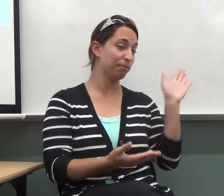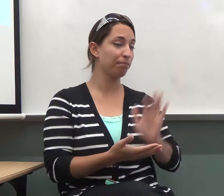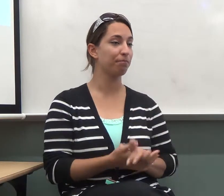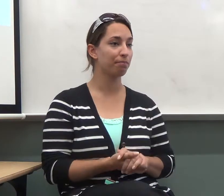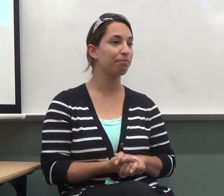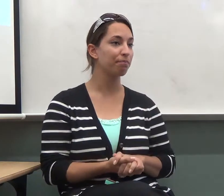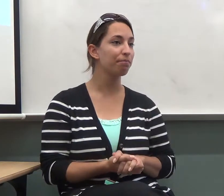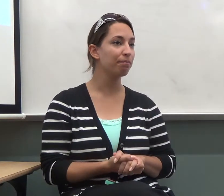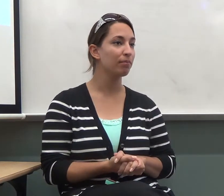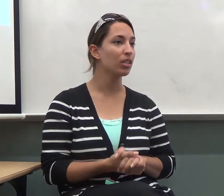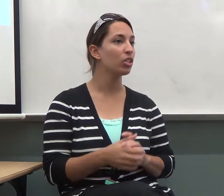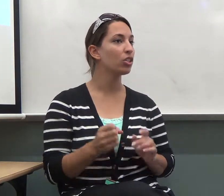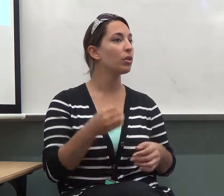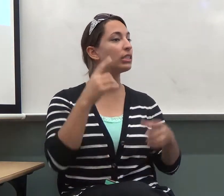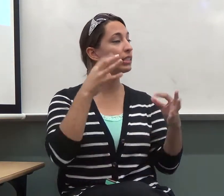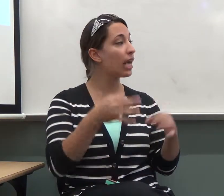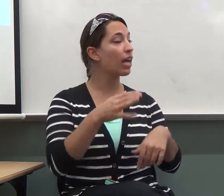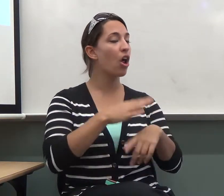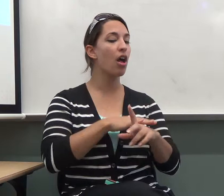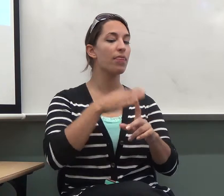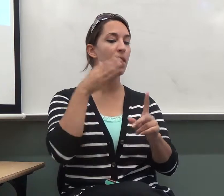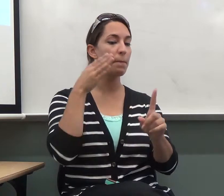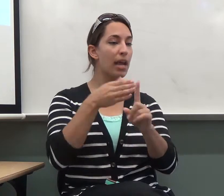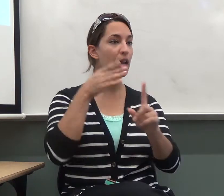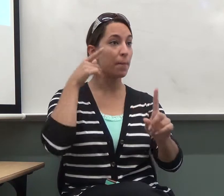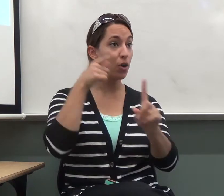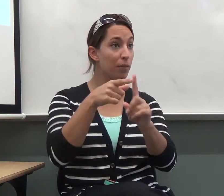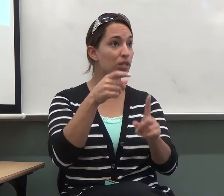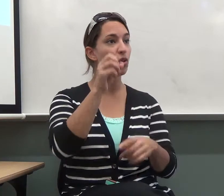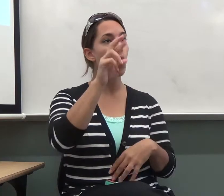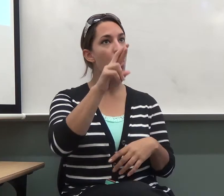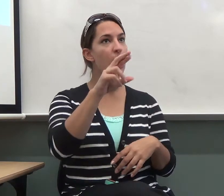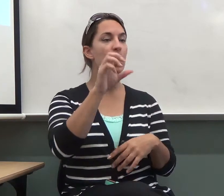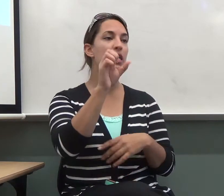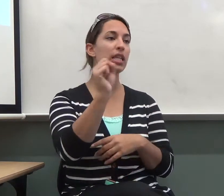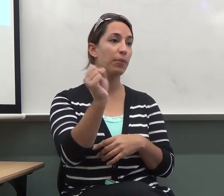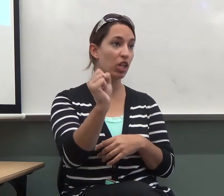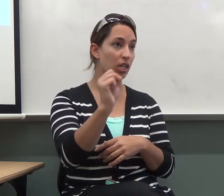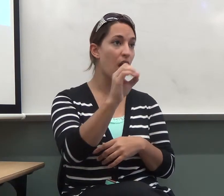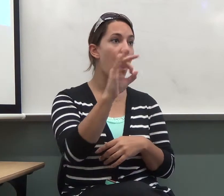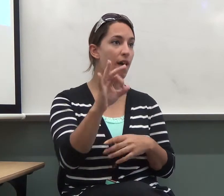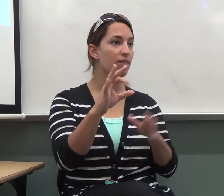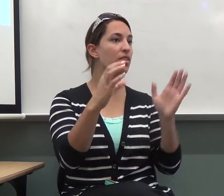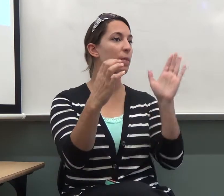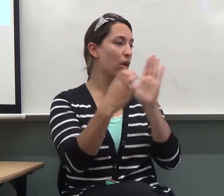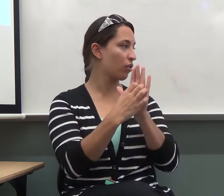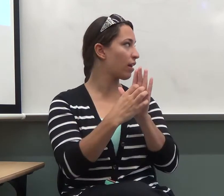or subject of the paragraph. Okay, that's what we're going to do.